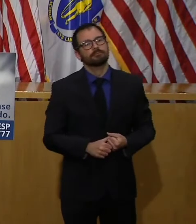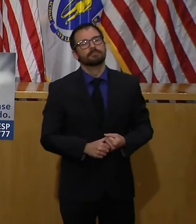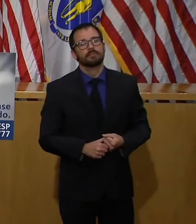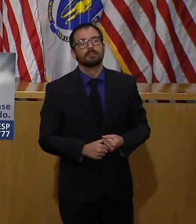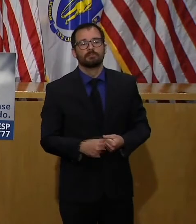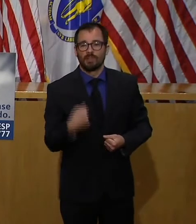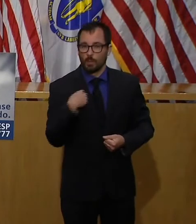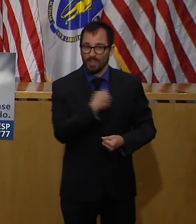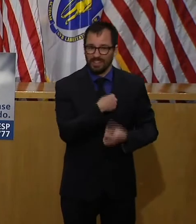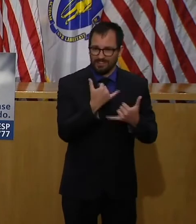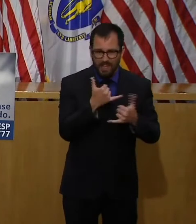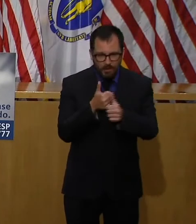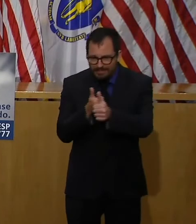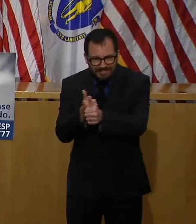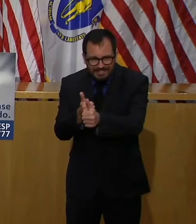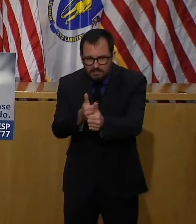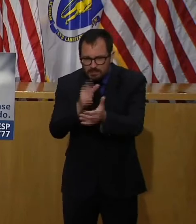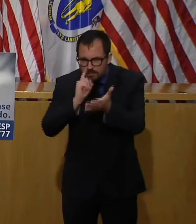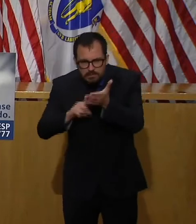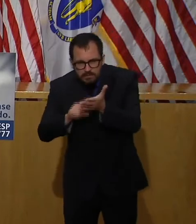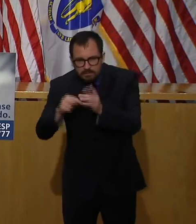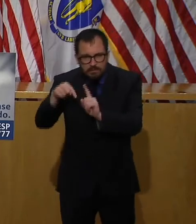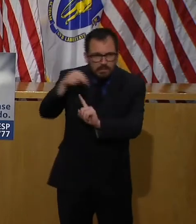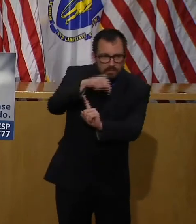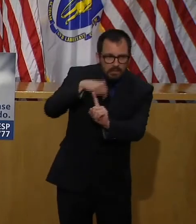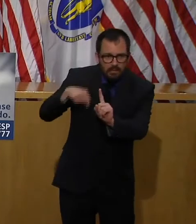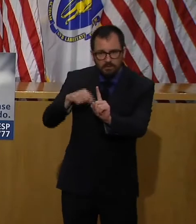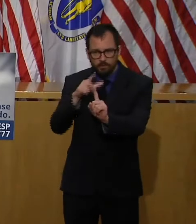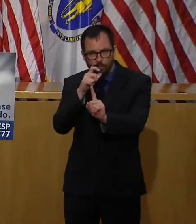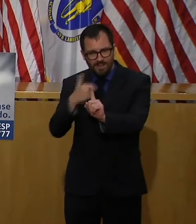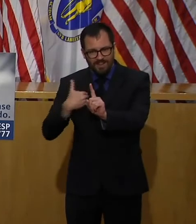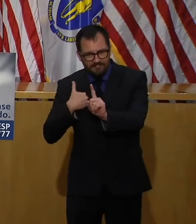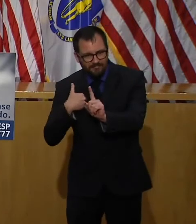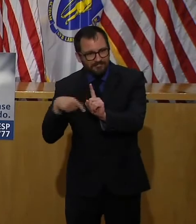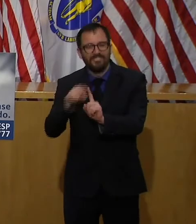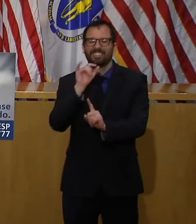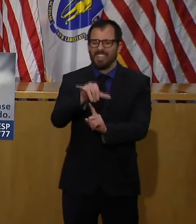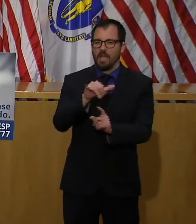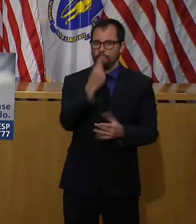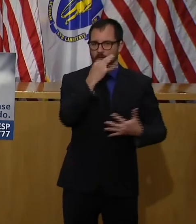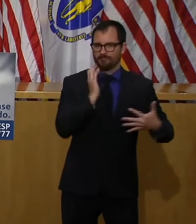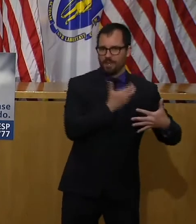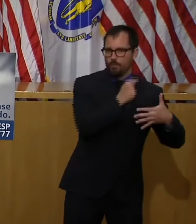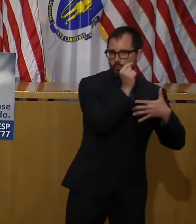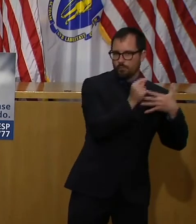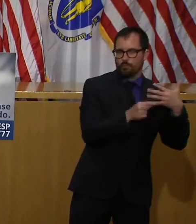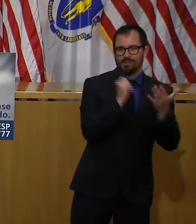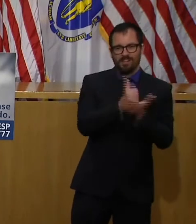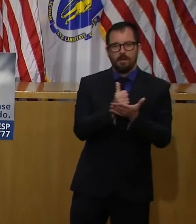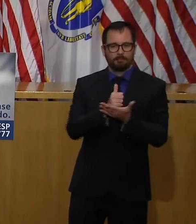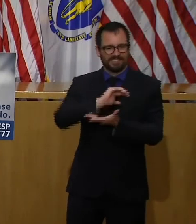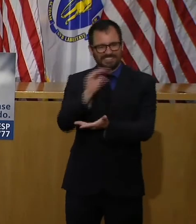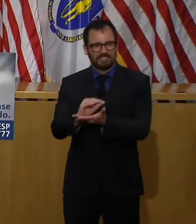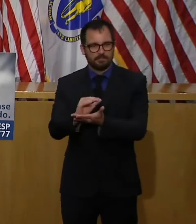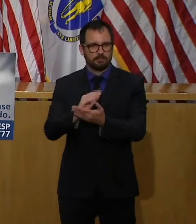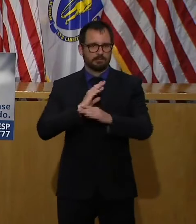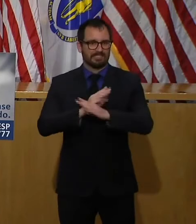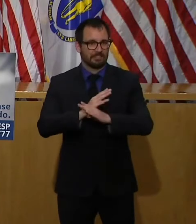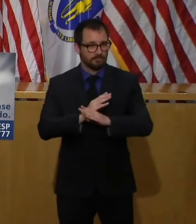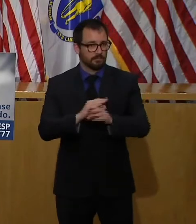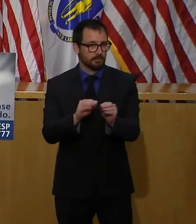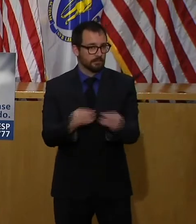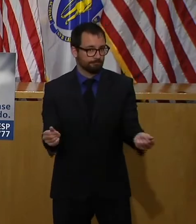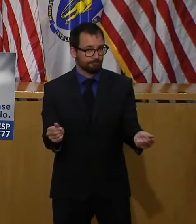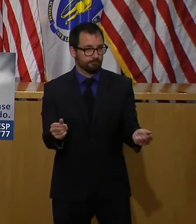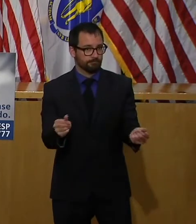control this epidemic. Case investigation and contact tracing will continue to be some of our most powerful public